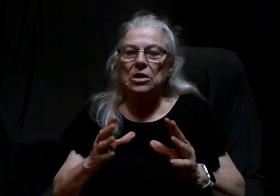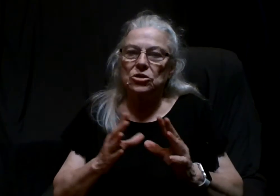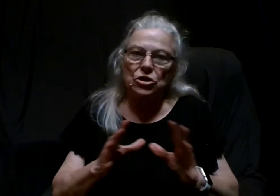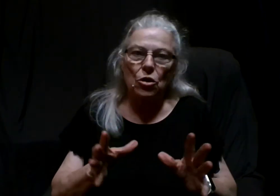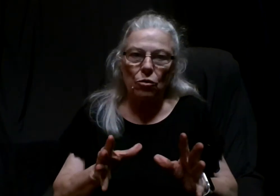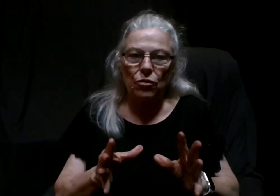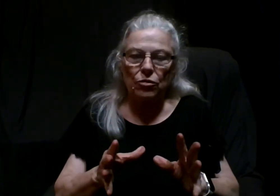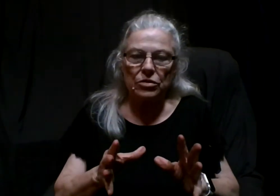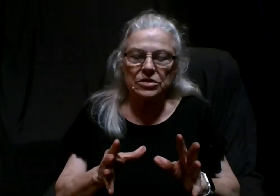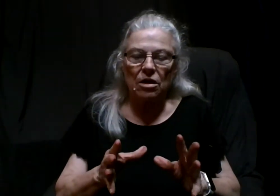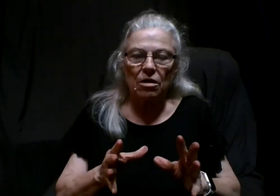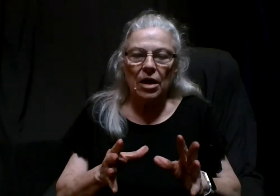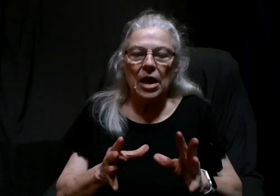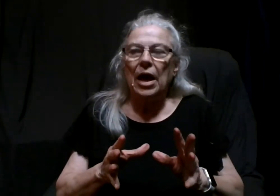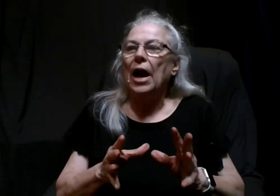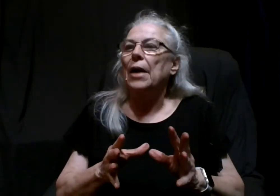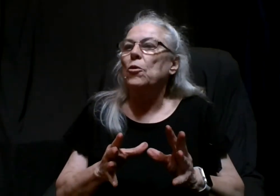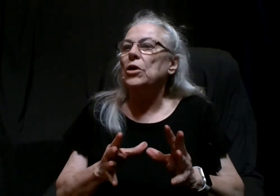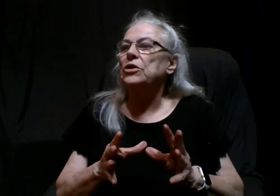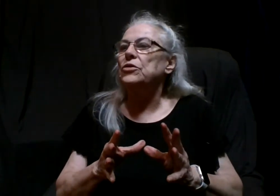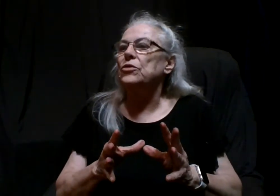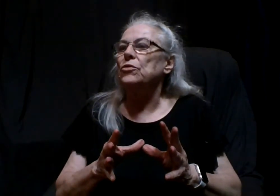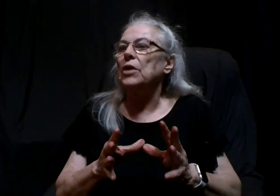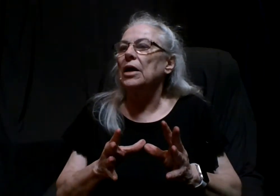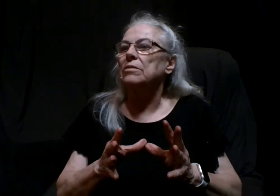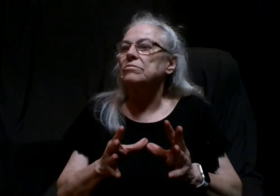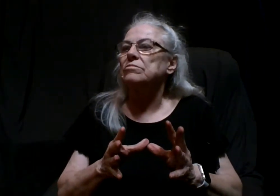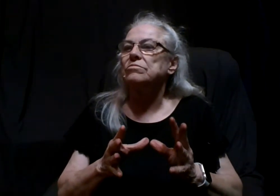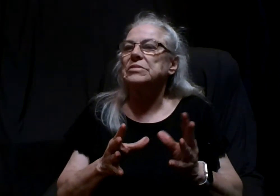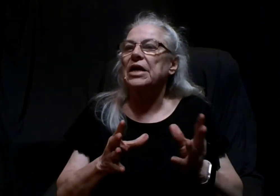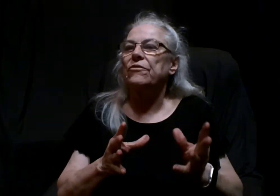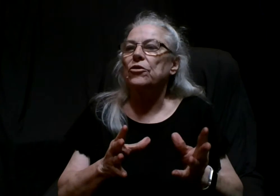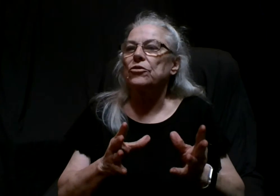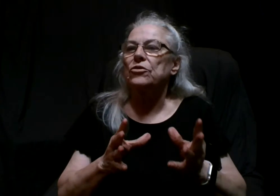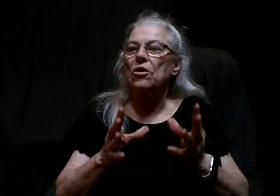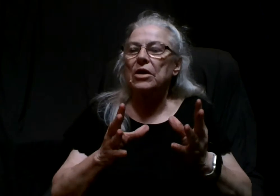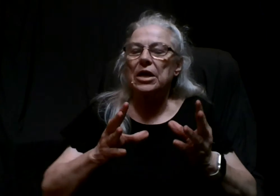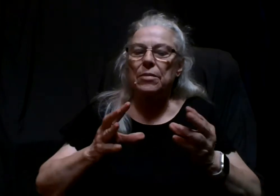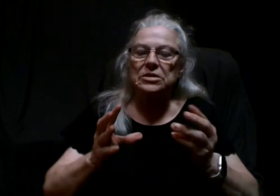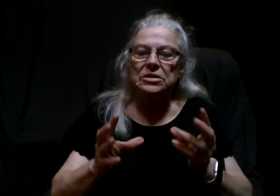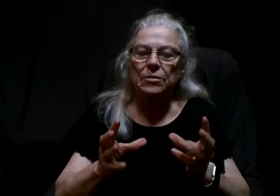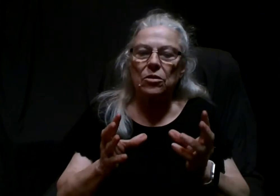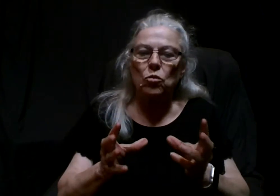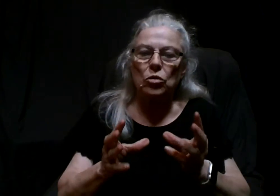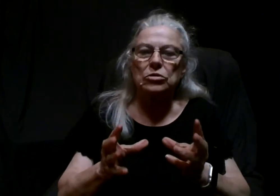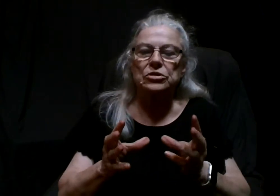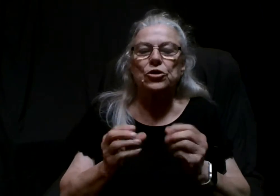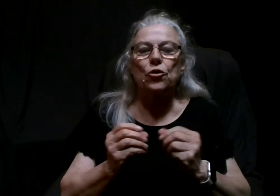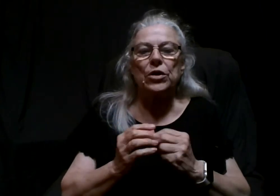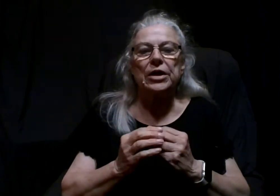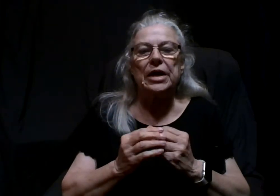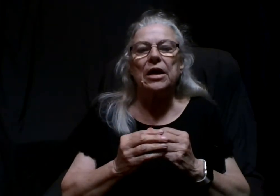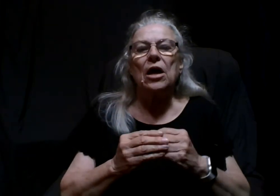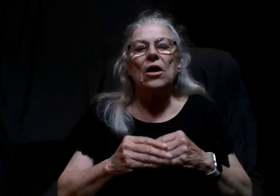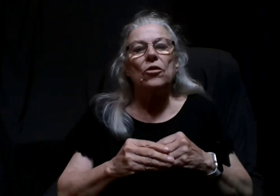just go through the song. I'm going to, if you're talking about some of the words that you're going to need, the